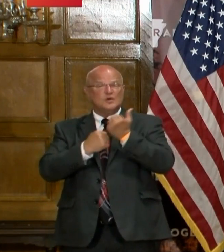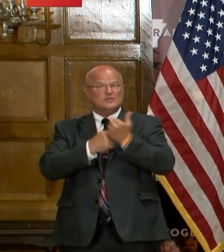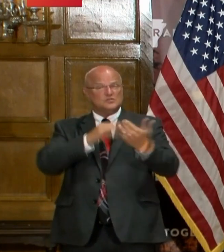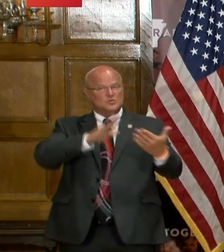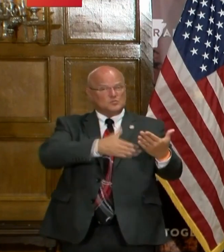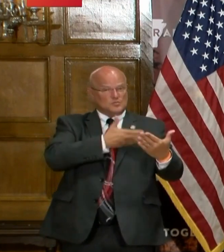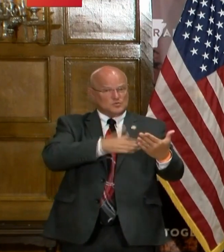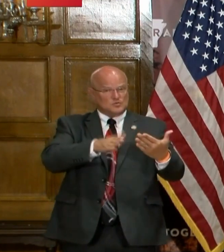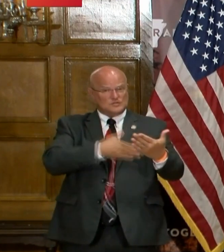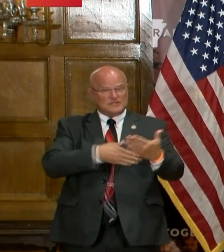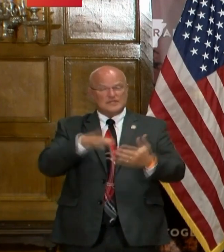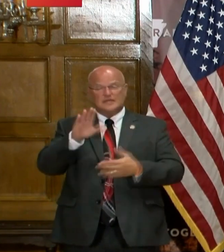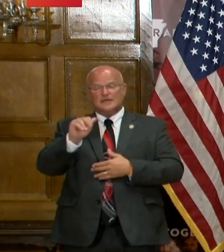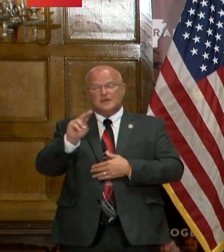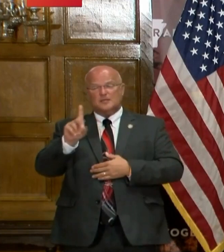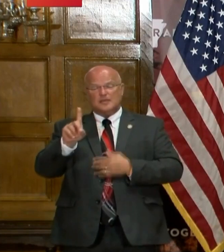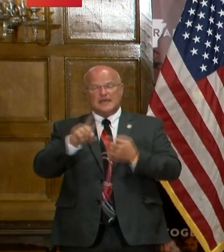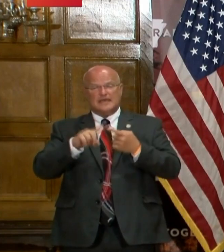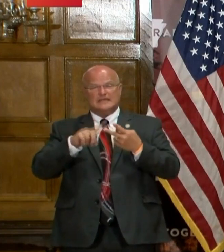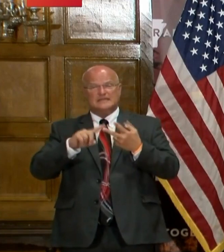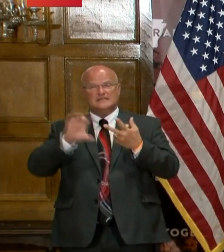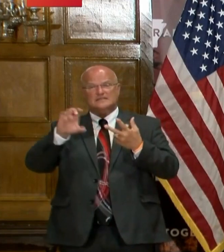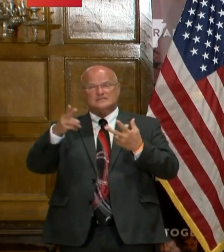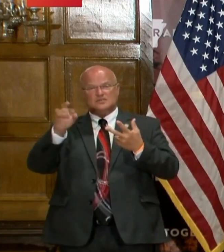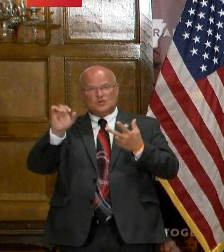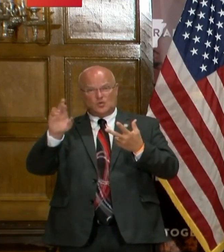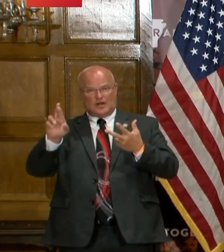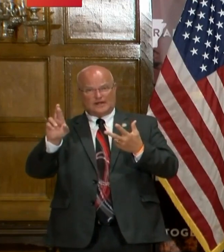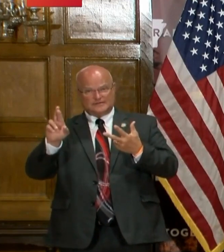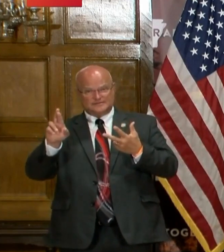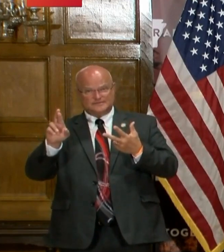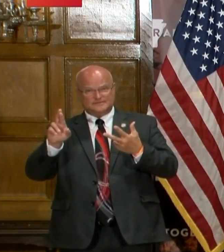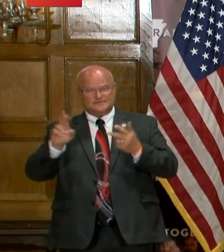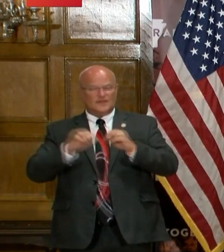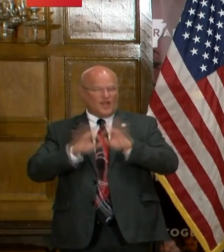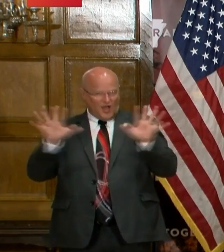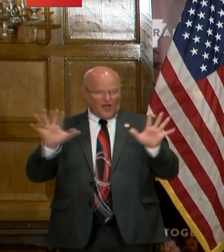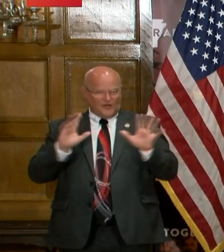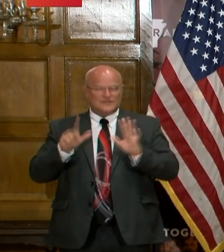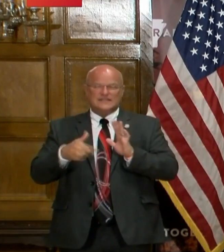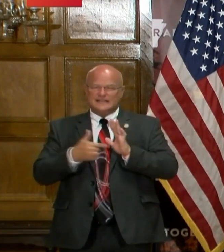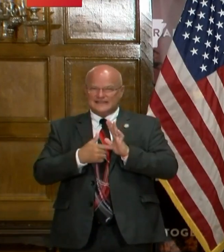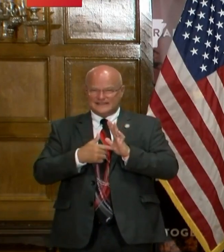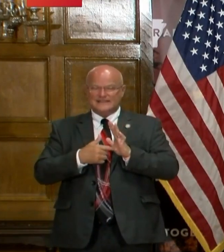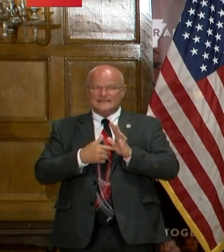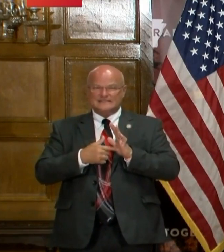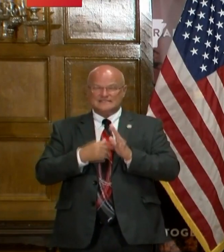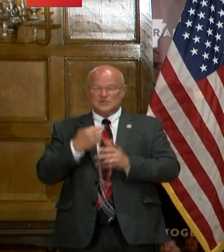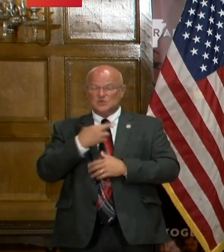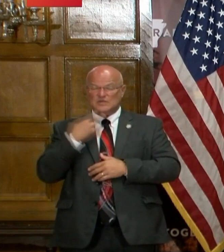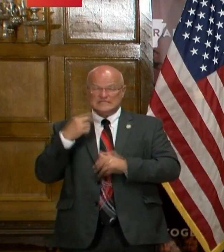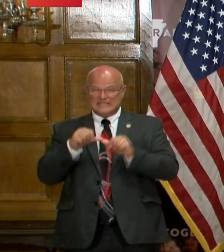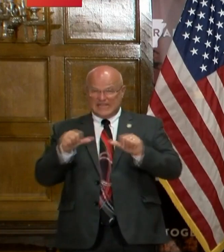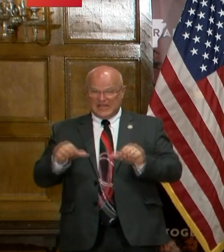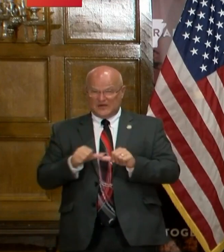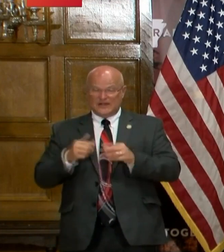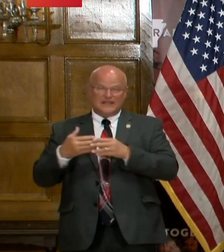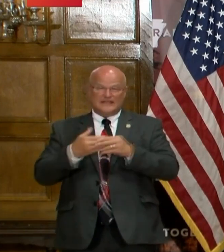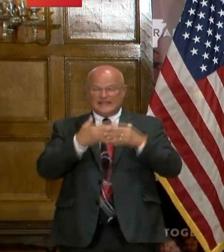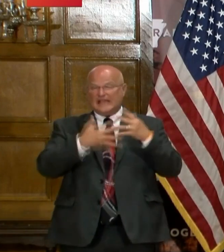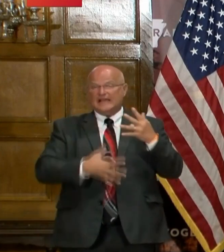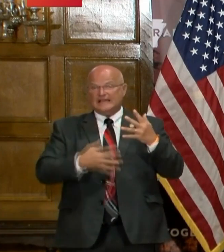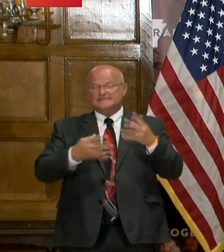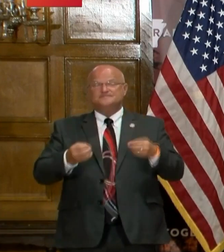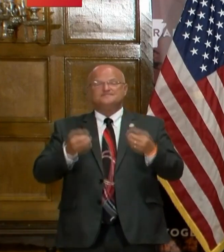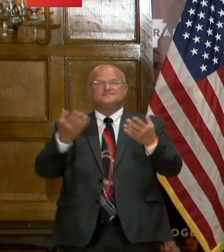for school-sponsored music, band, and choir. Obviously, this is a risk area, and so the